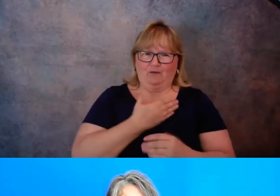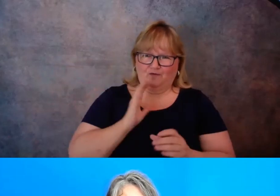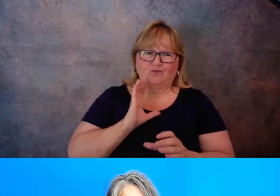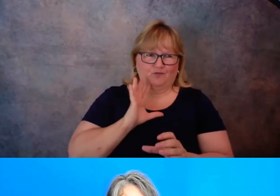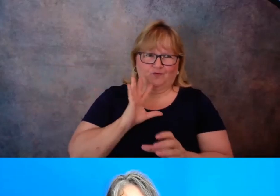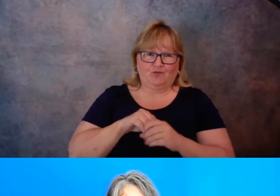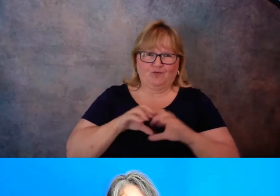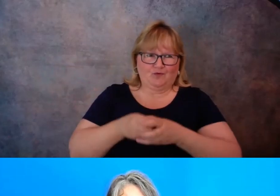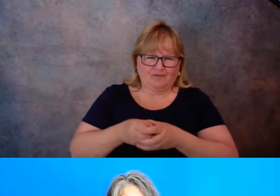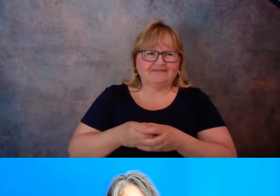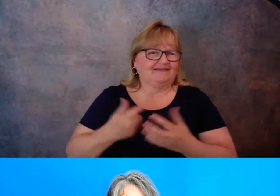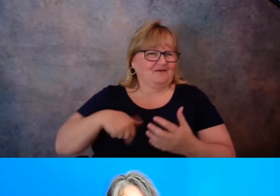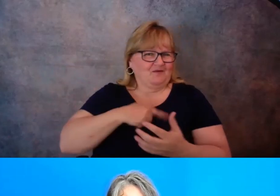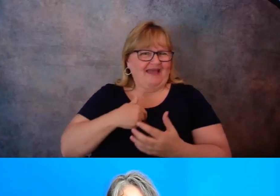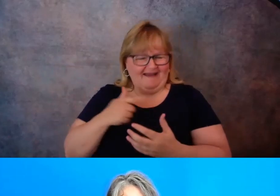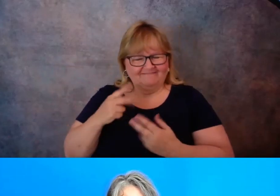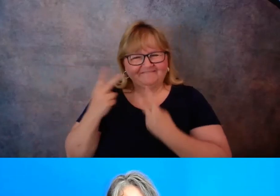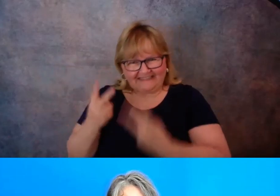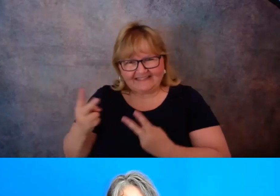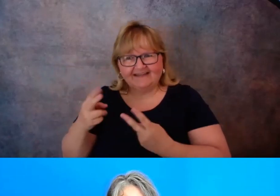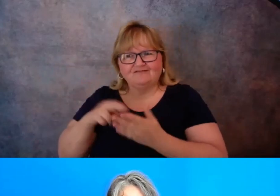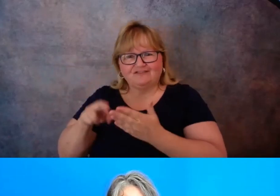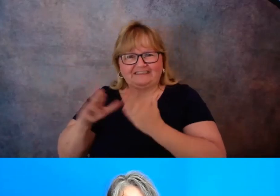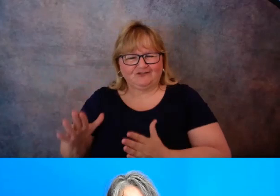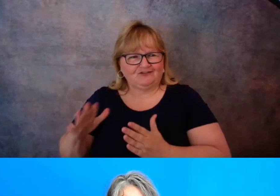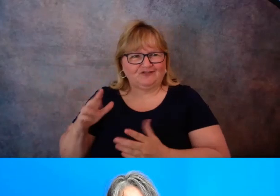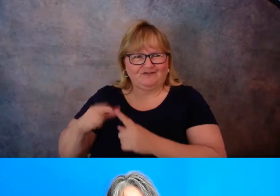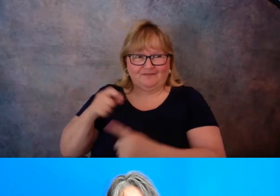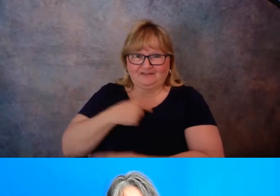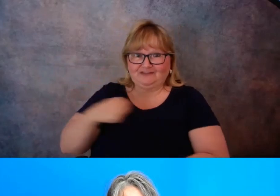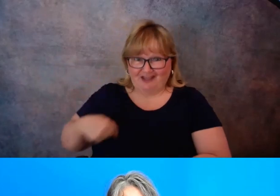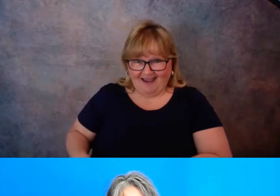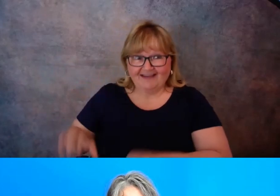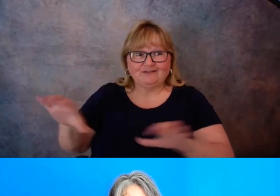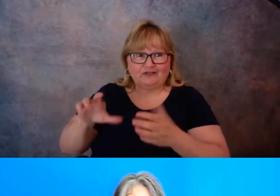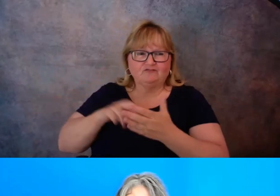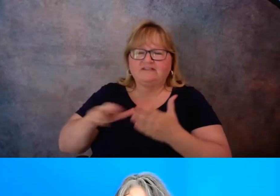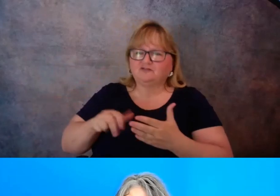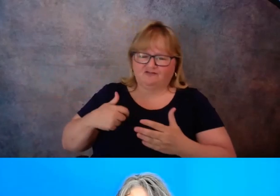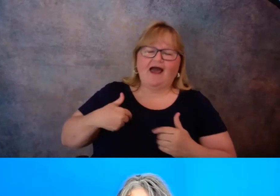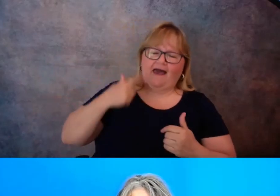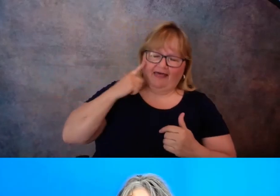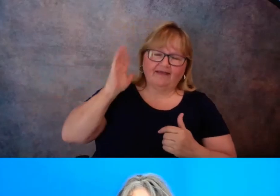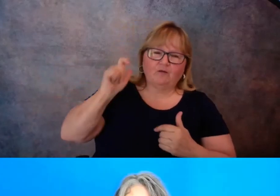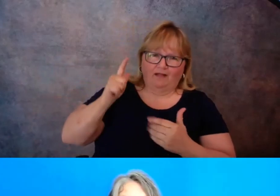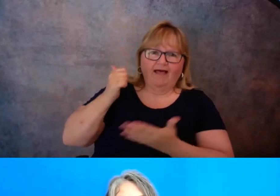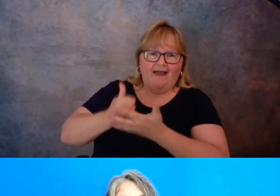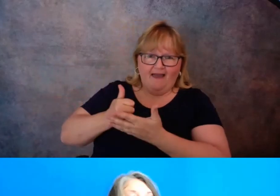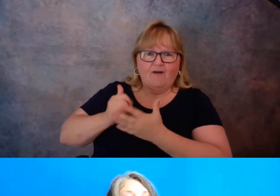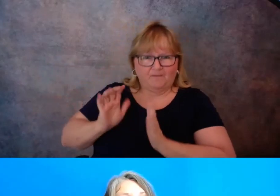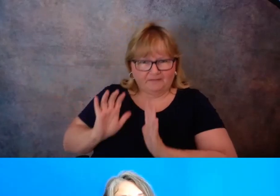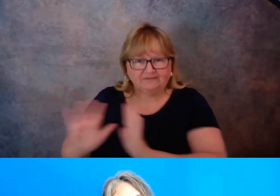we have a visiting scholar here from China who is here doing her research that I believe will really advance Chinese Sign